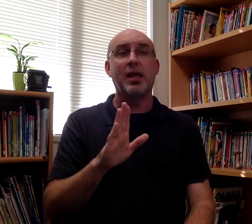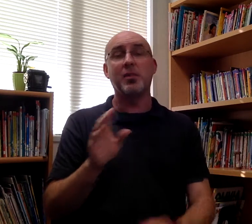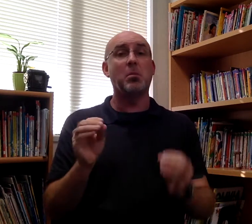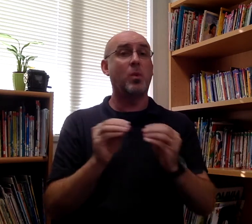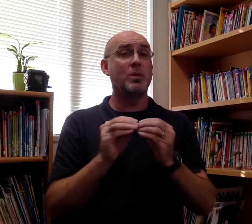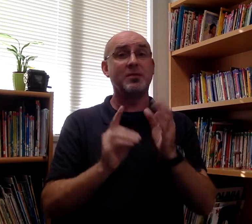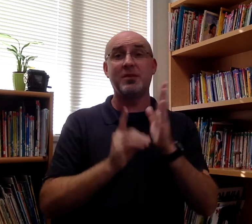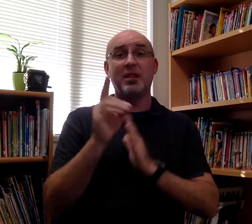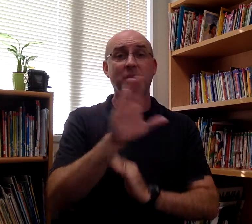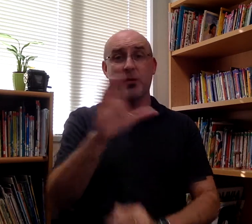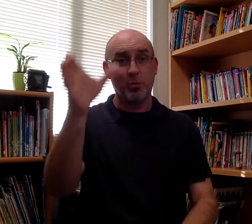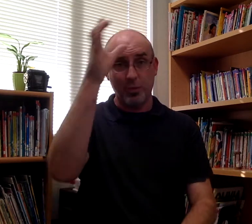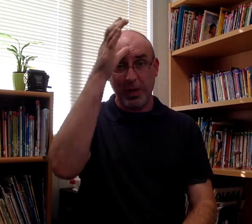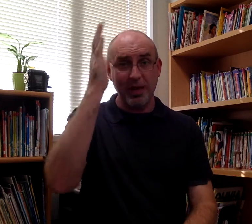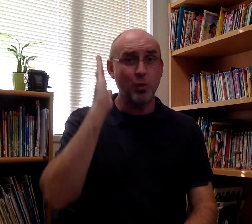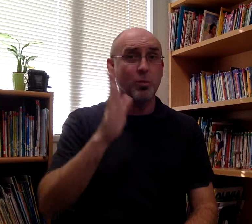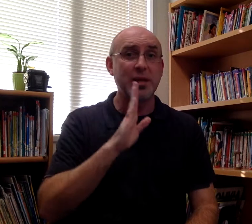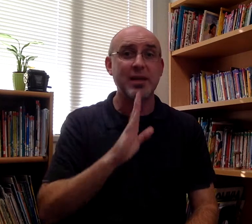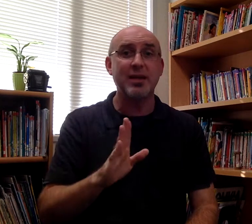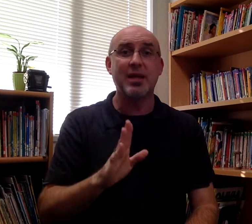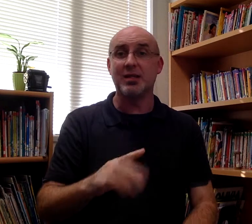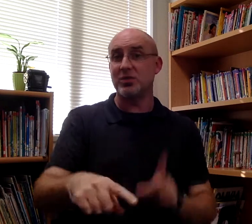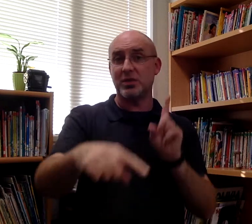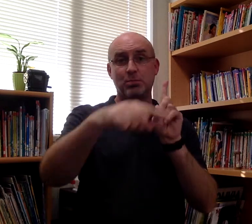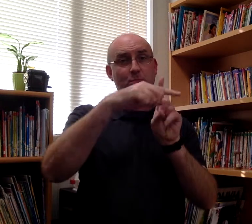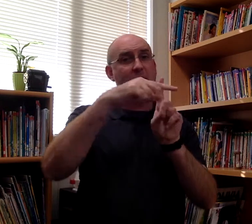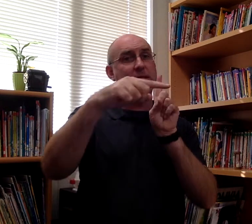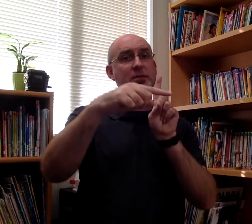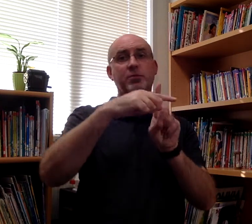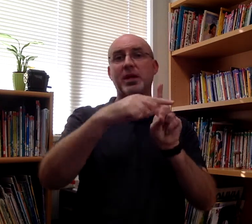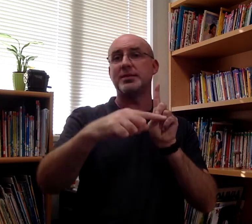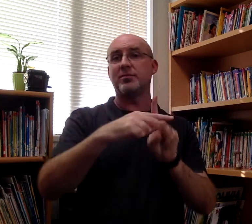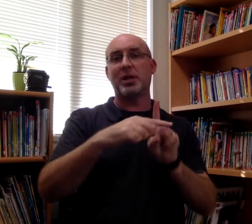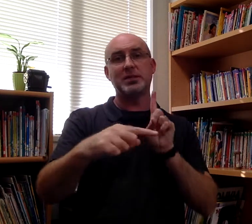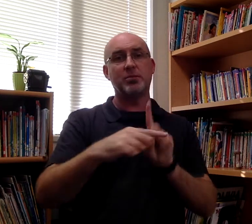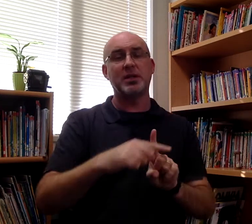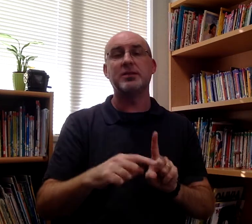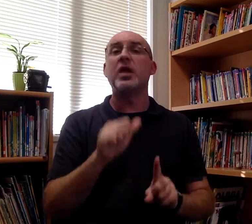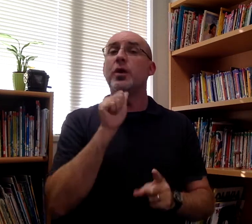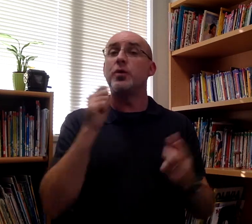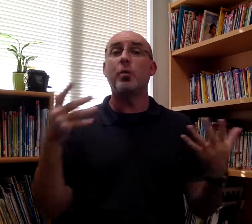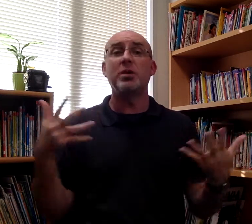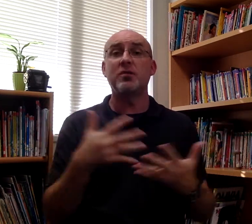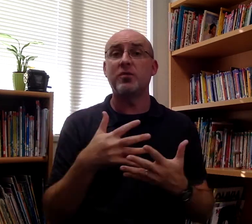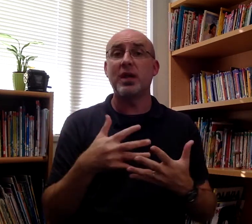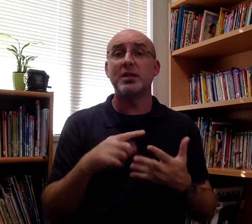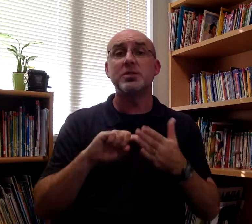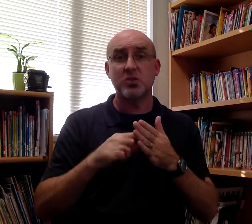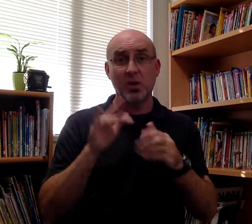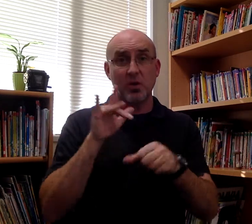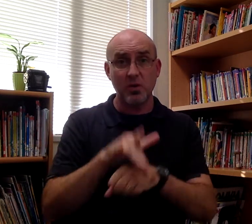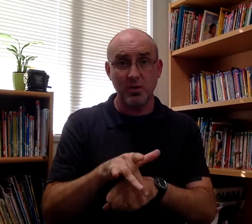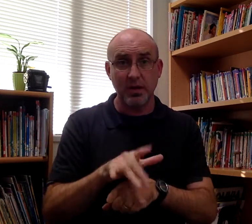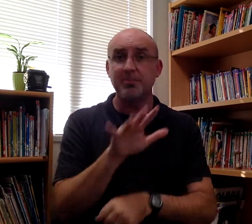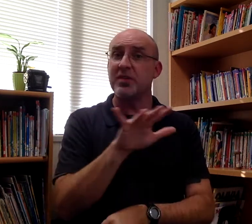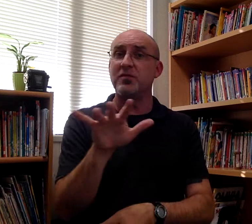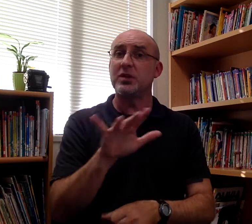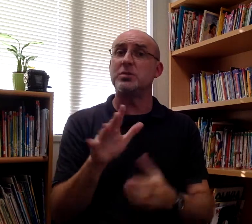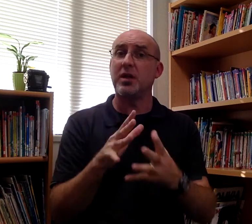the more developed their brain will be, and it's just positive, positive, positive, positive. Don't be afraid. Start early. Fingerspell a